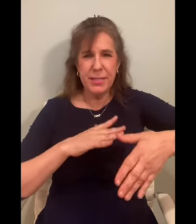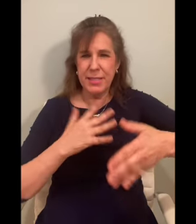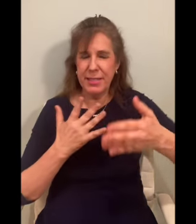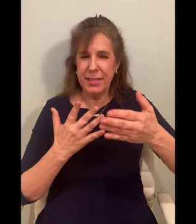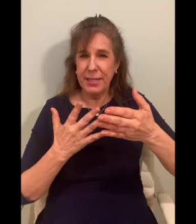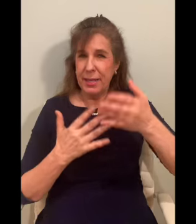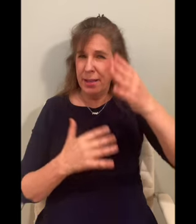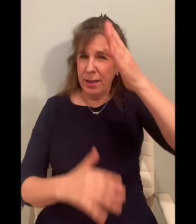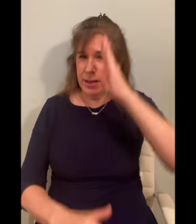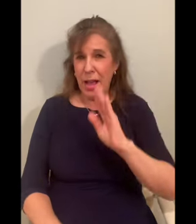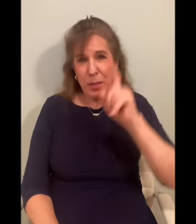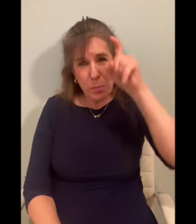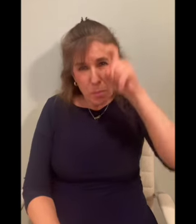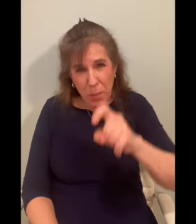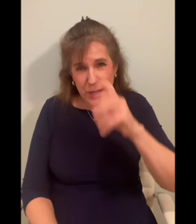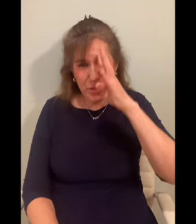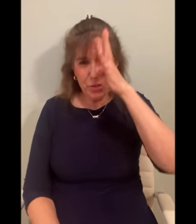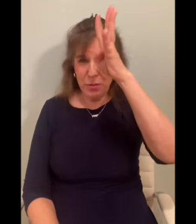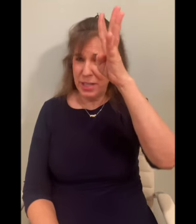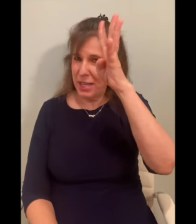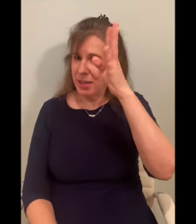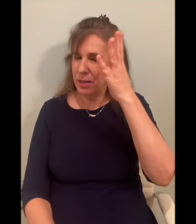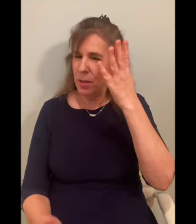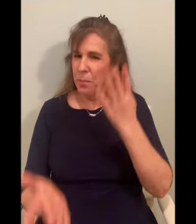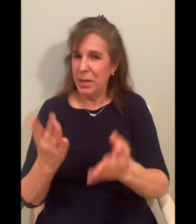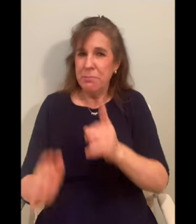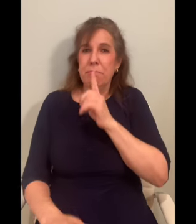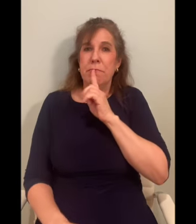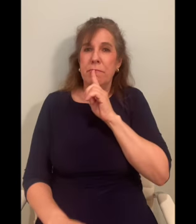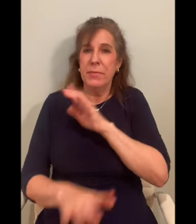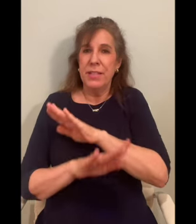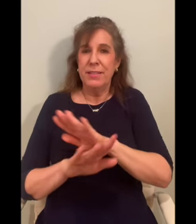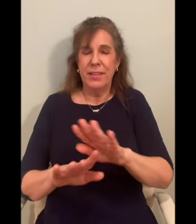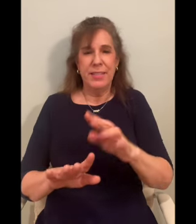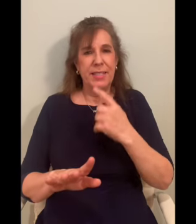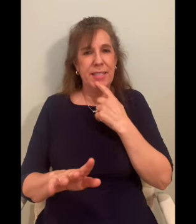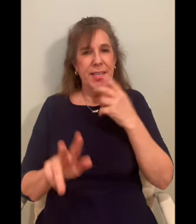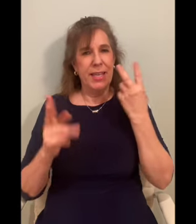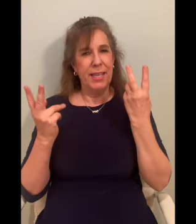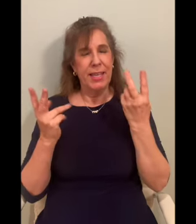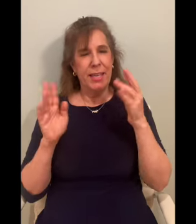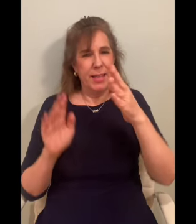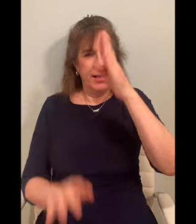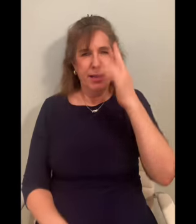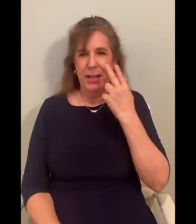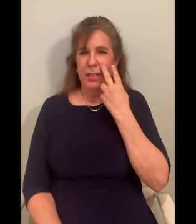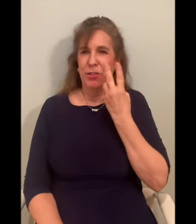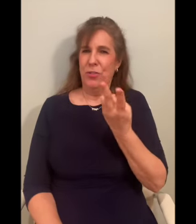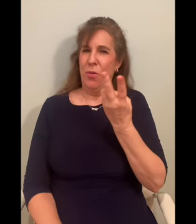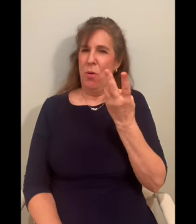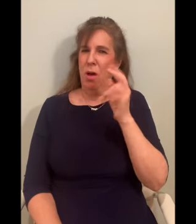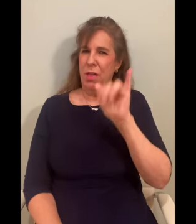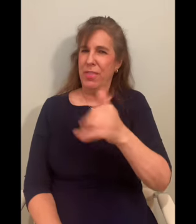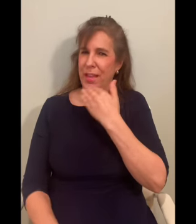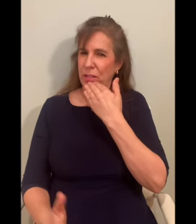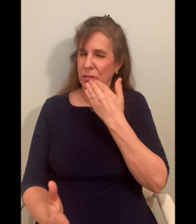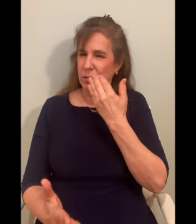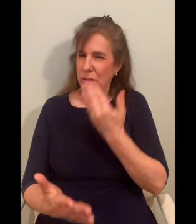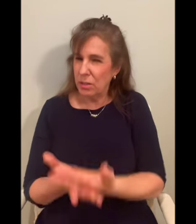has to create and has to become, but in the world. But it's not something that